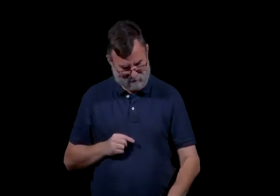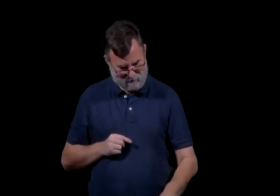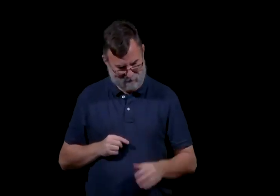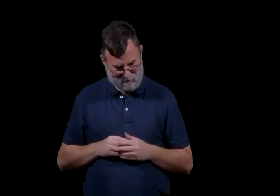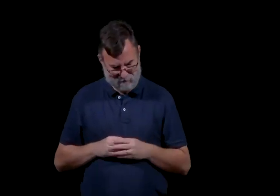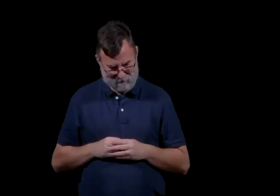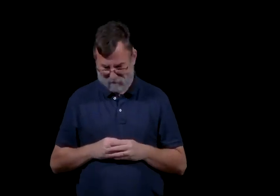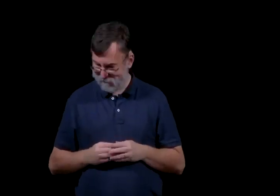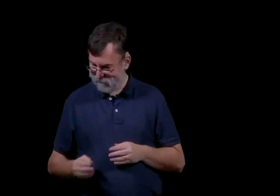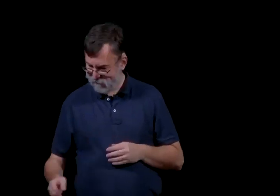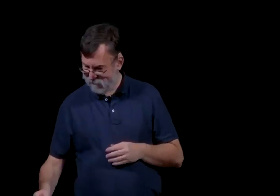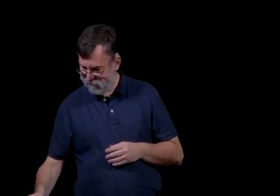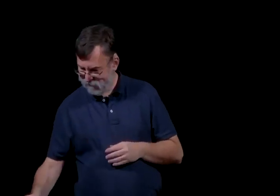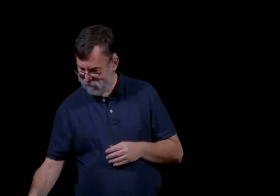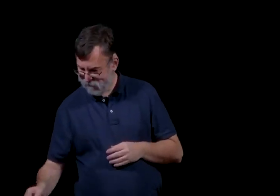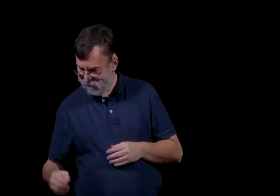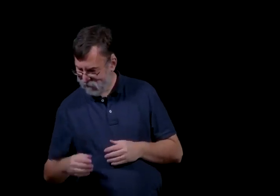before me with my enemies.